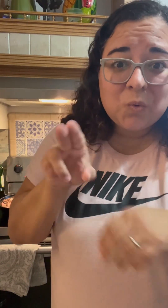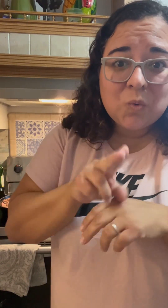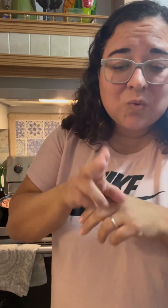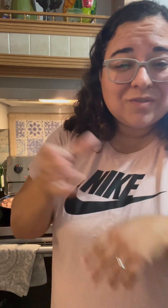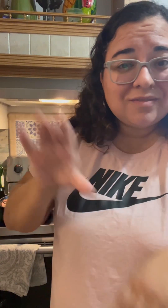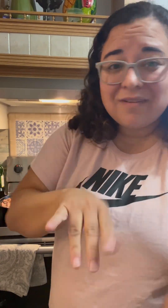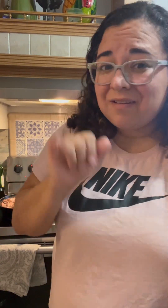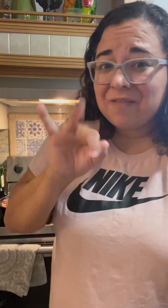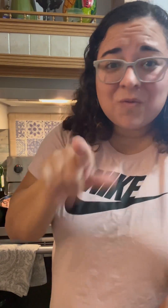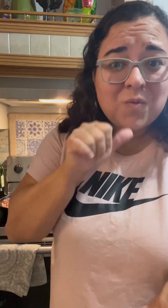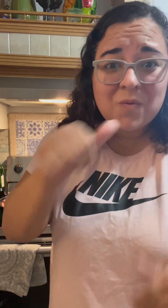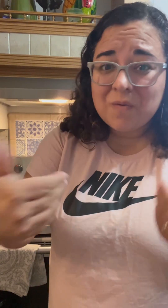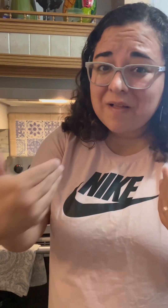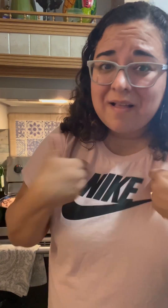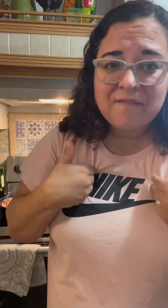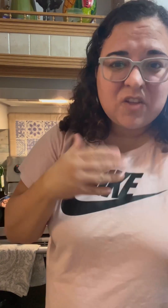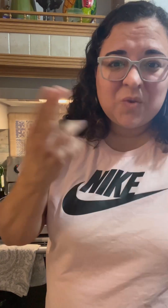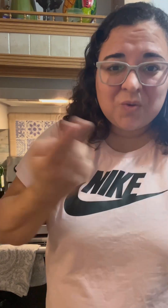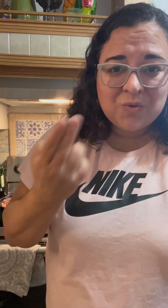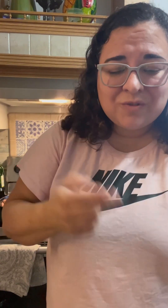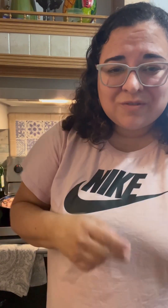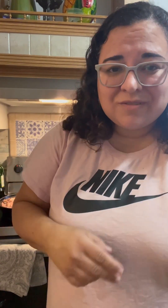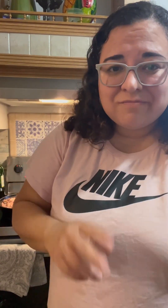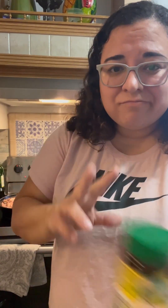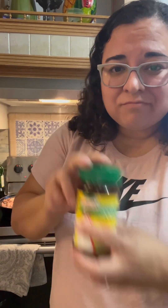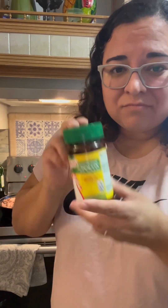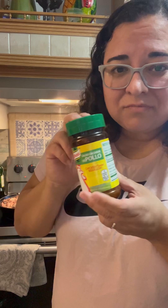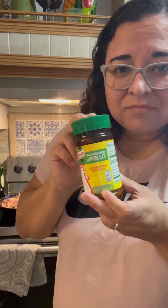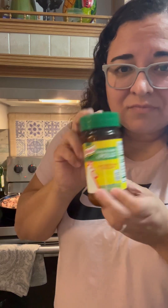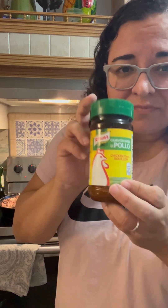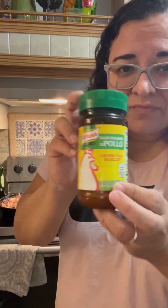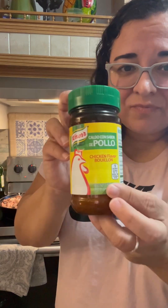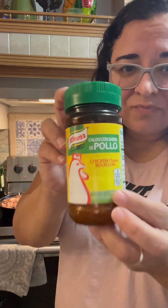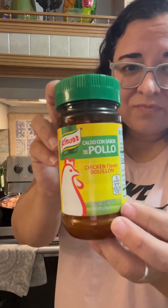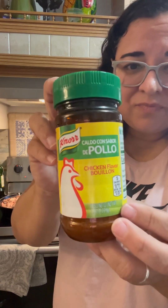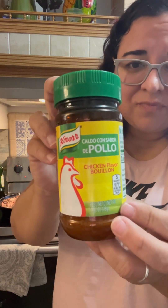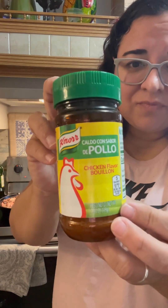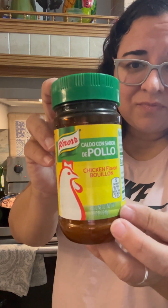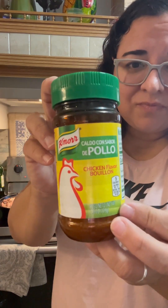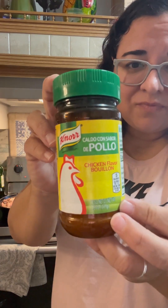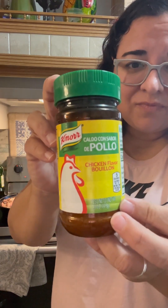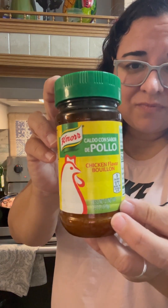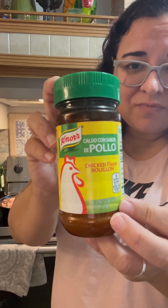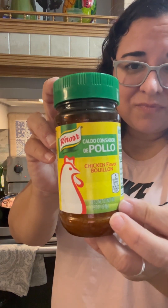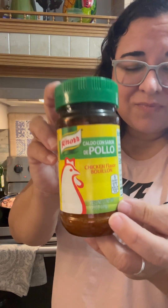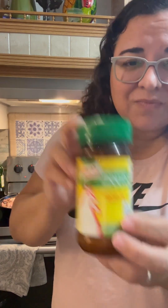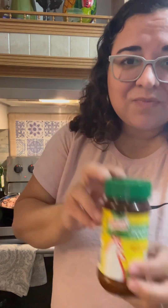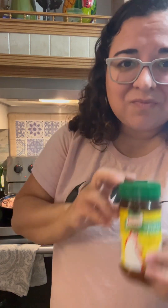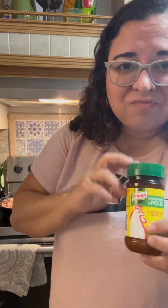If you have chicken broth, you can pour that in. If you don't, then I like to use this caldo de